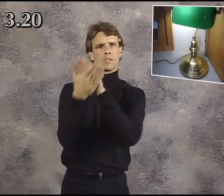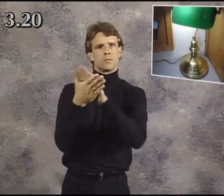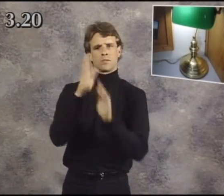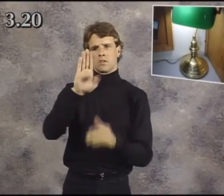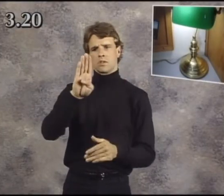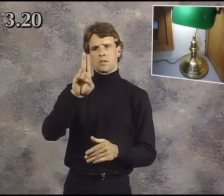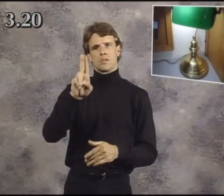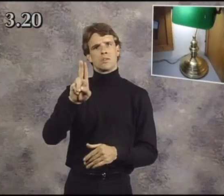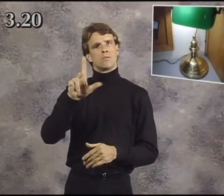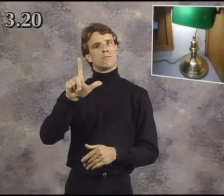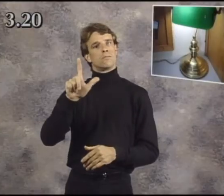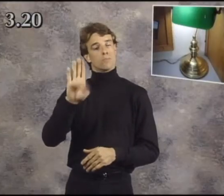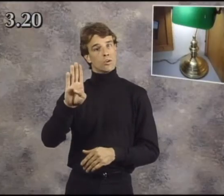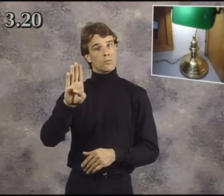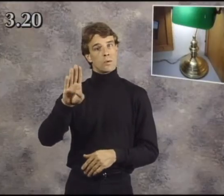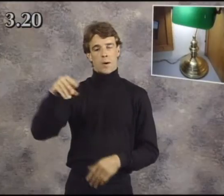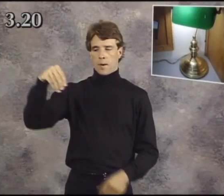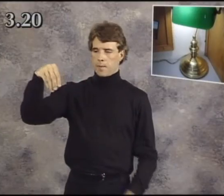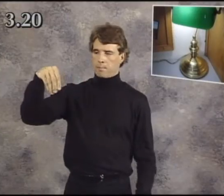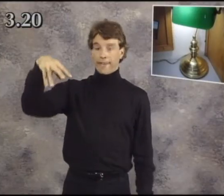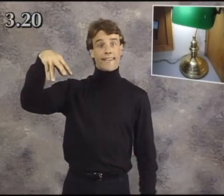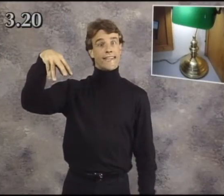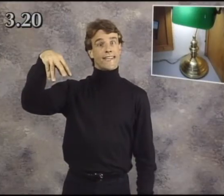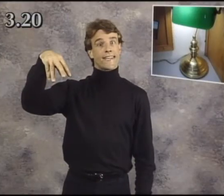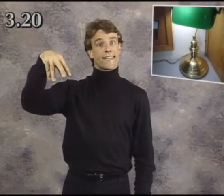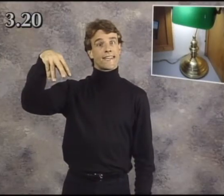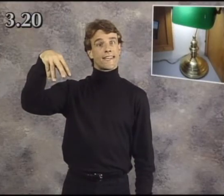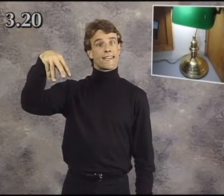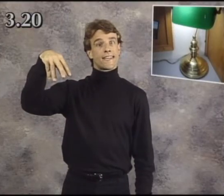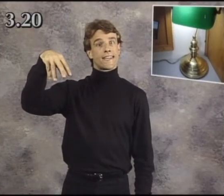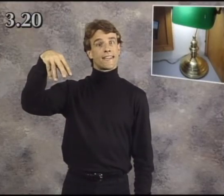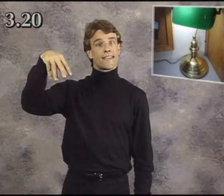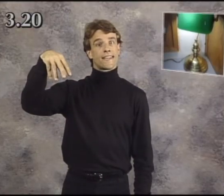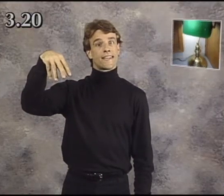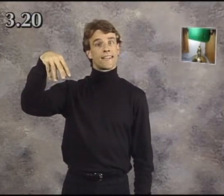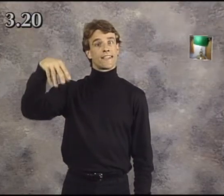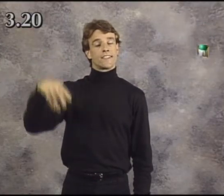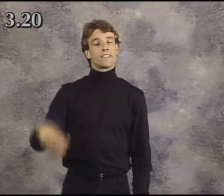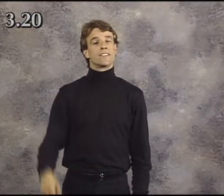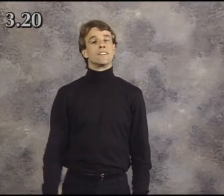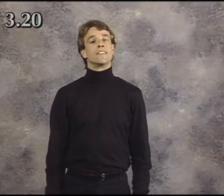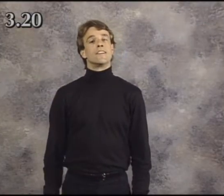The hand becomes the light bulb and the fingers represent the light.